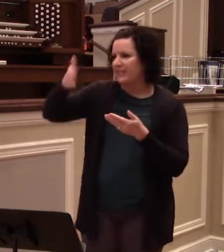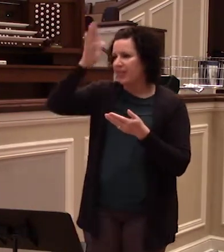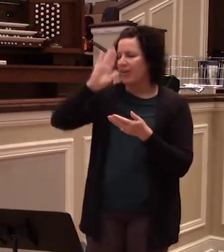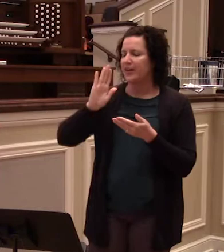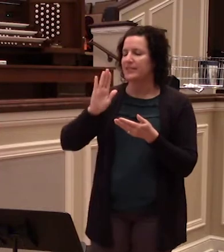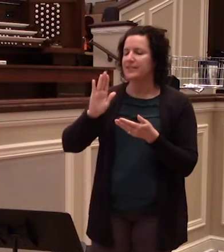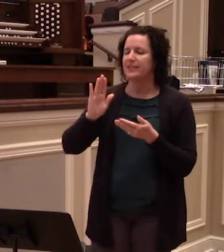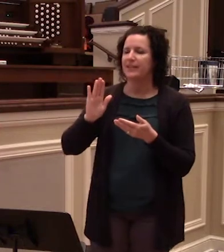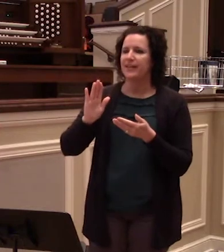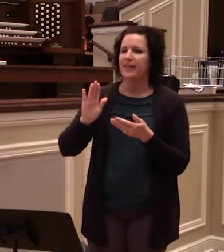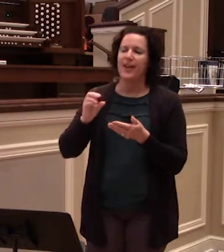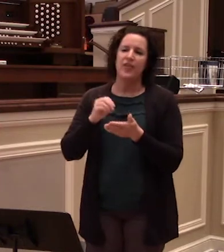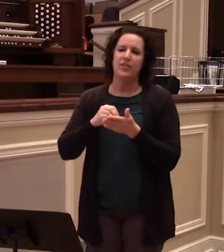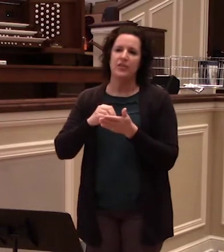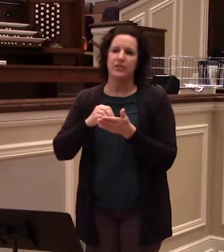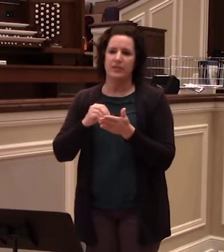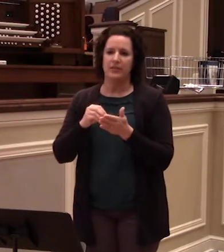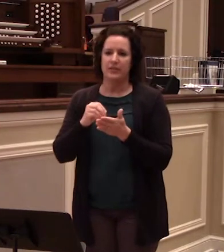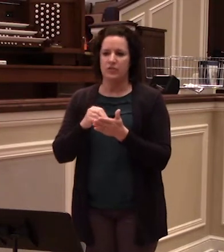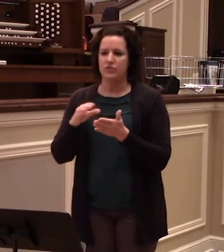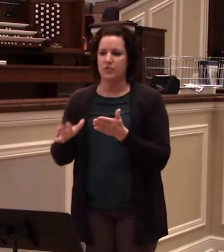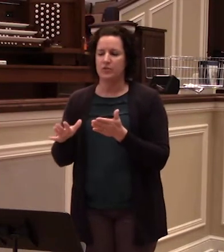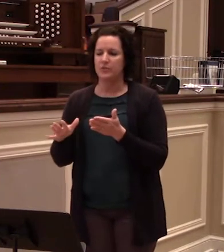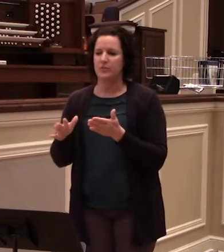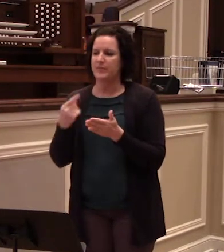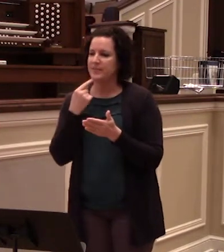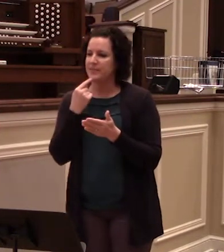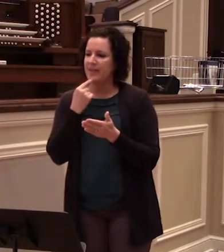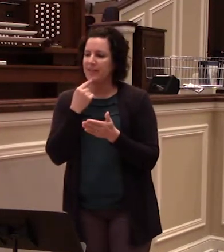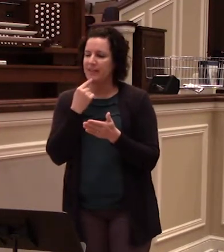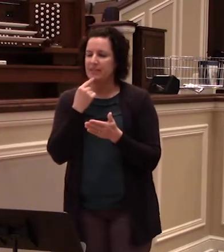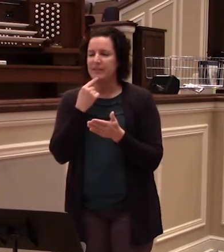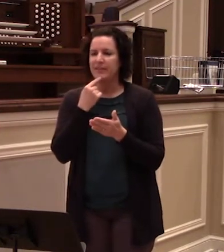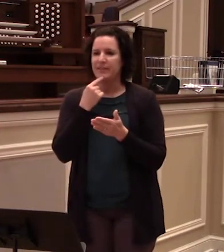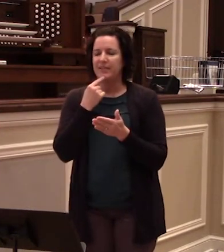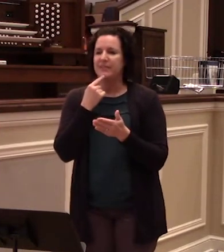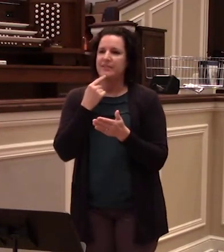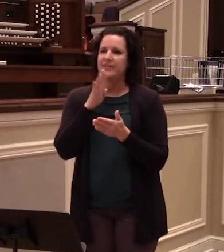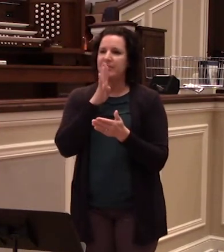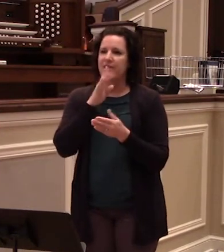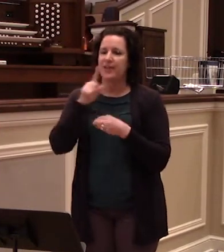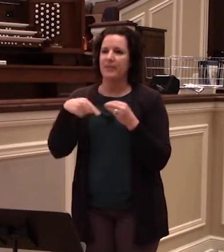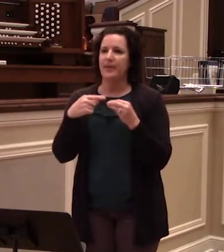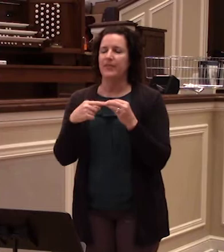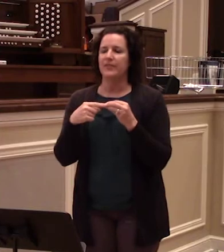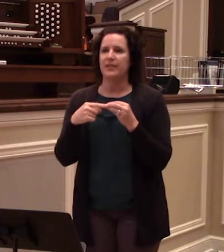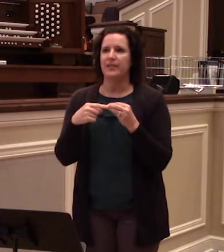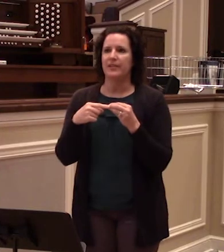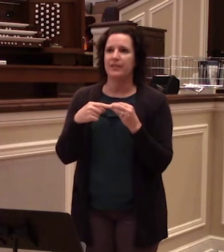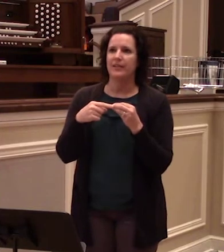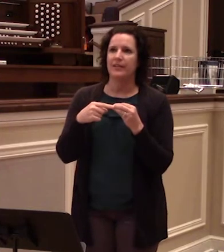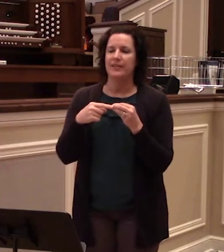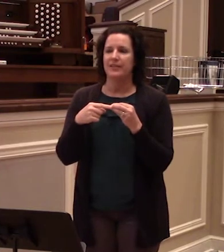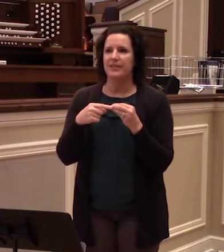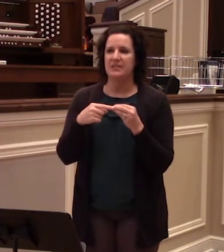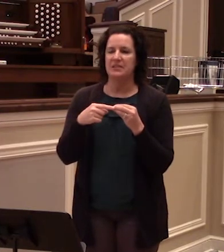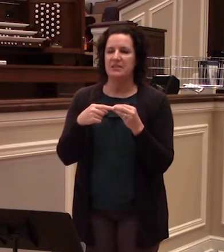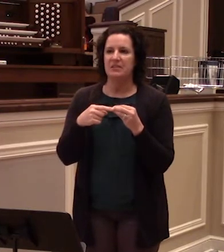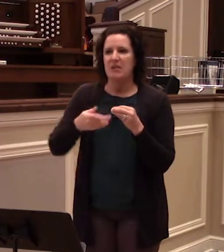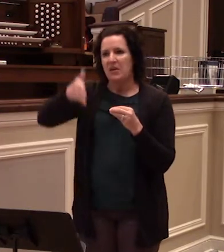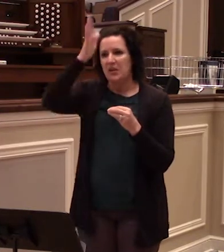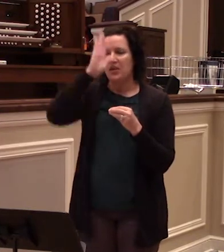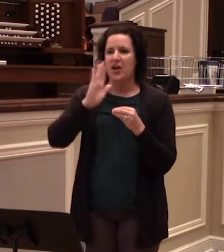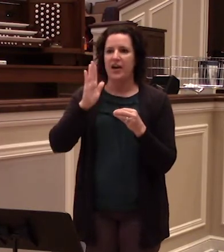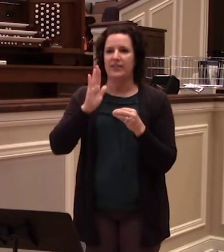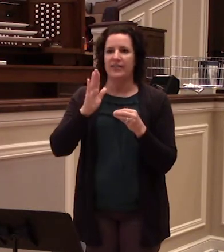And these students will give a rendition of the God they don't believe in as this cosmic cop, this killjoy, this